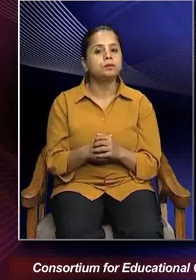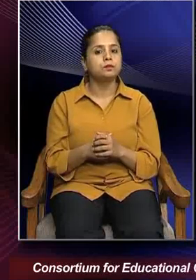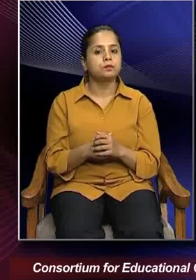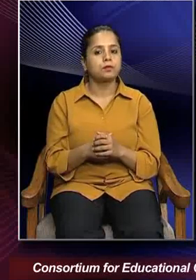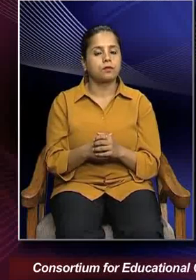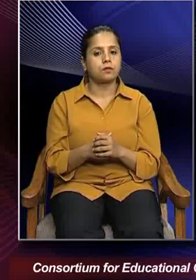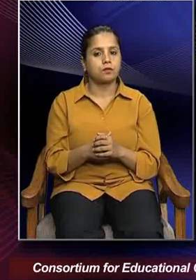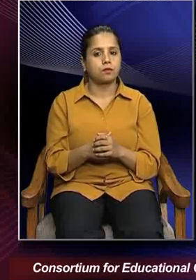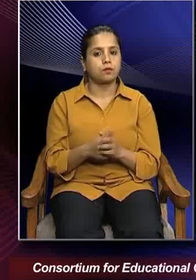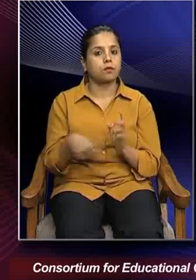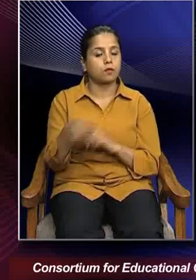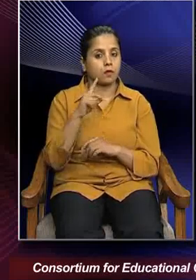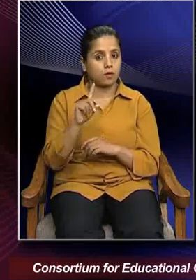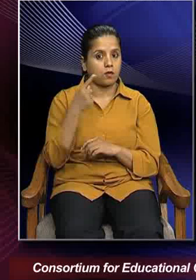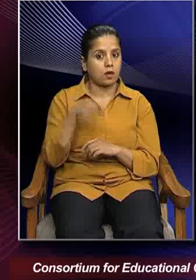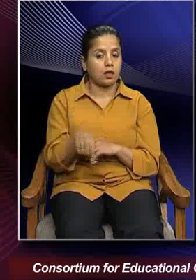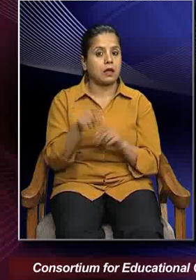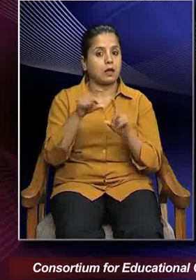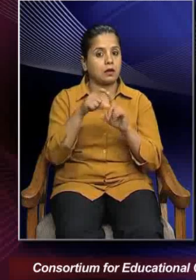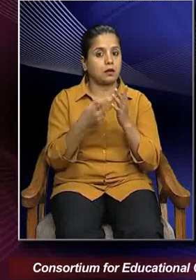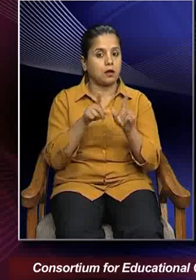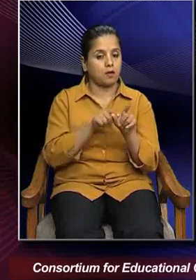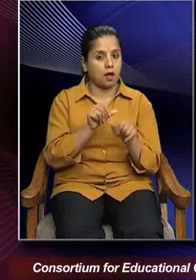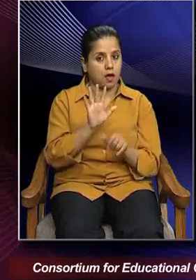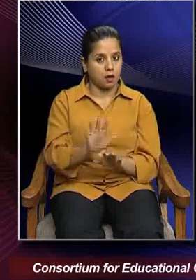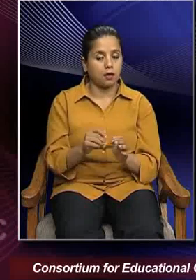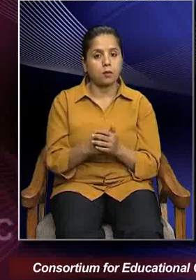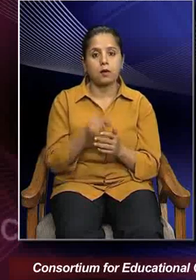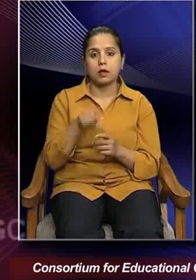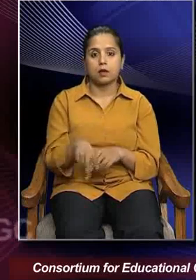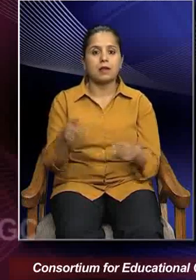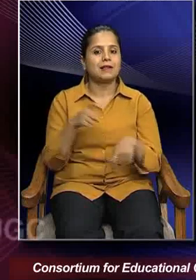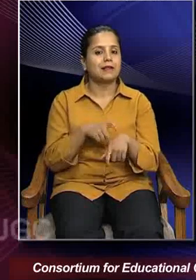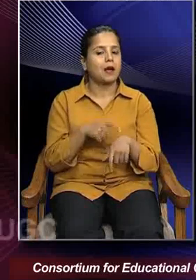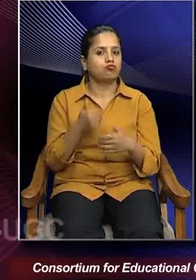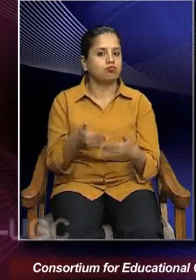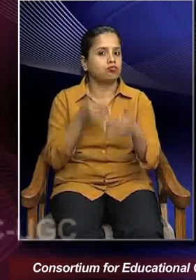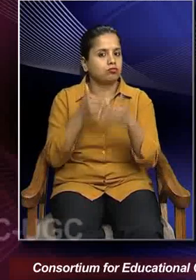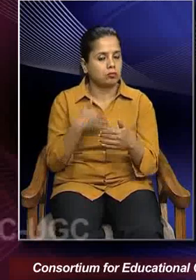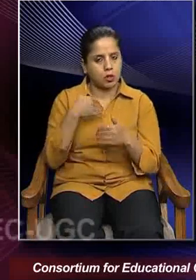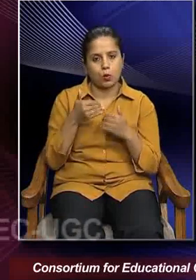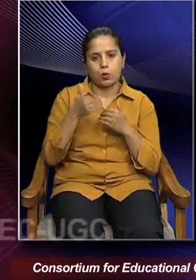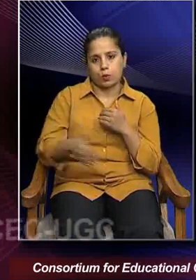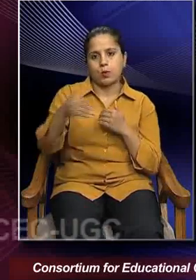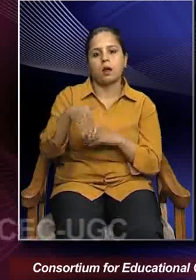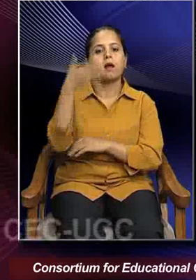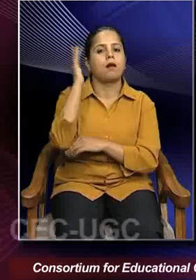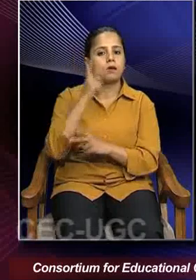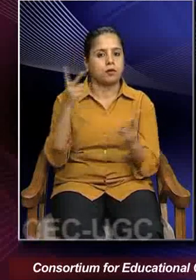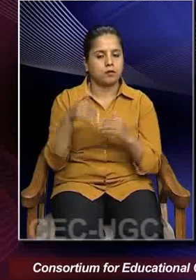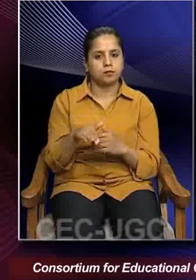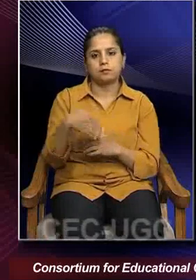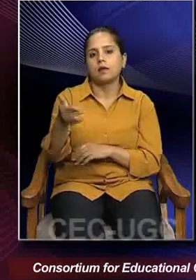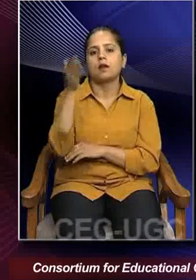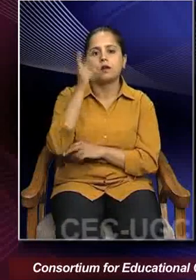within the first dravya, but due to the paucity of time, we will continue our lecture. In the